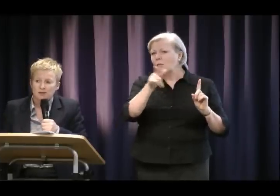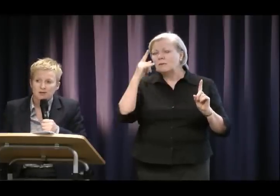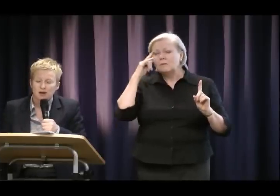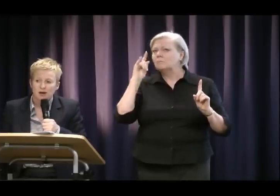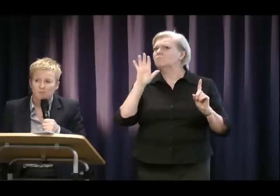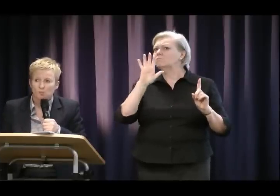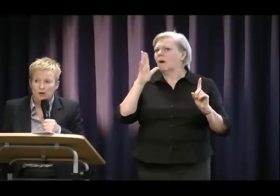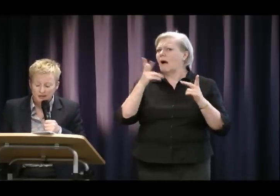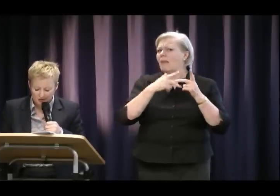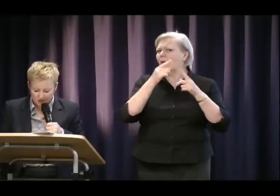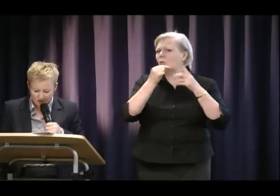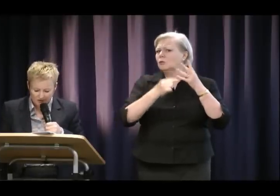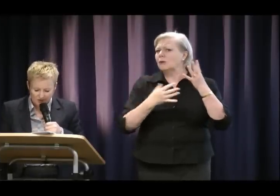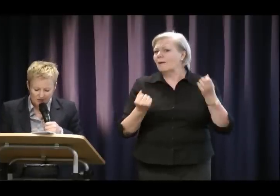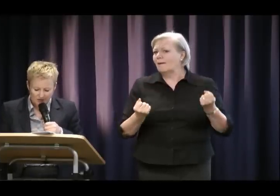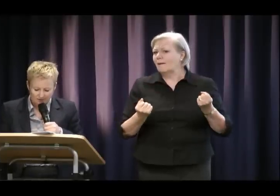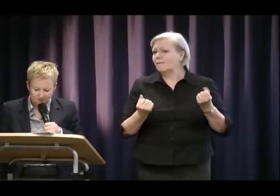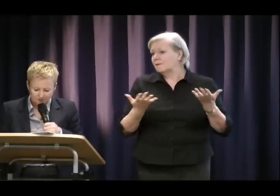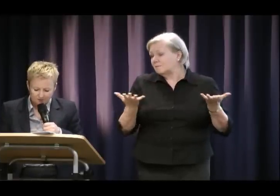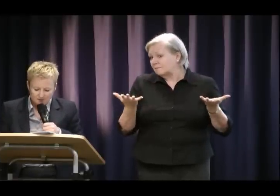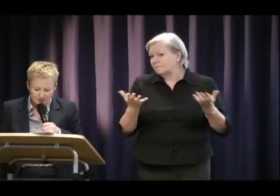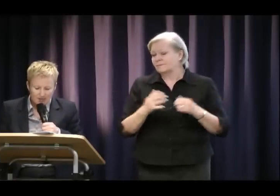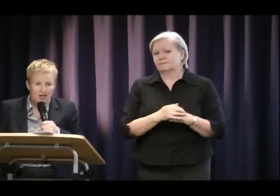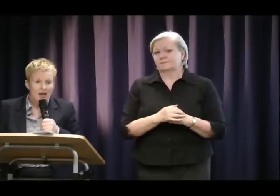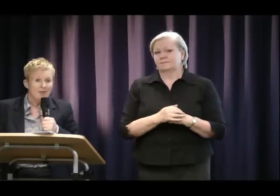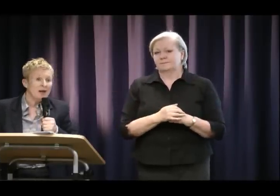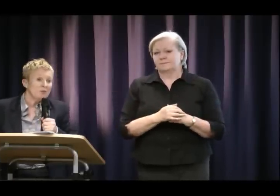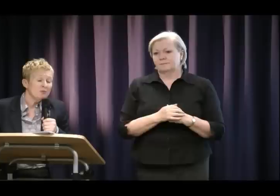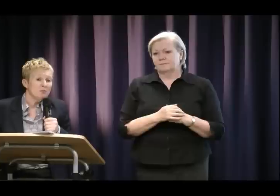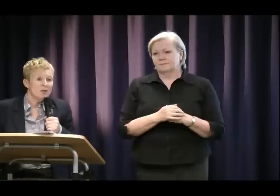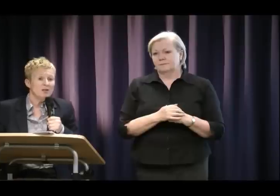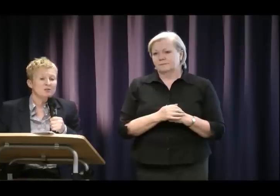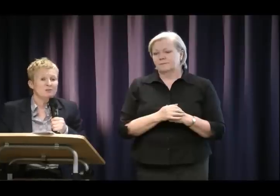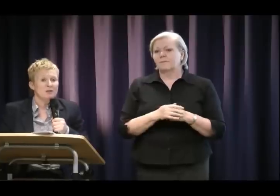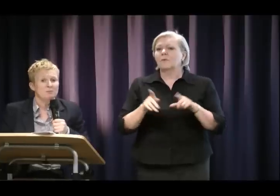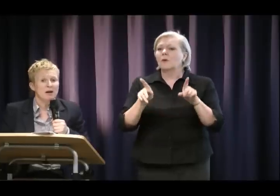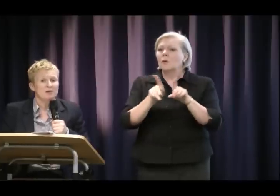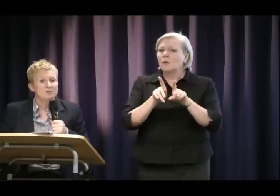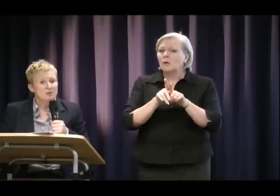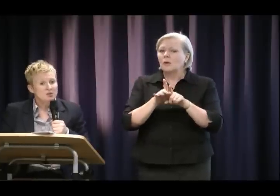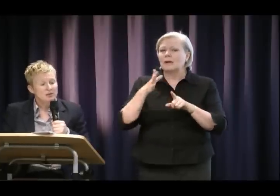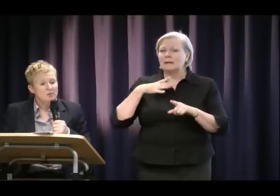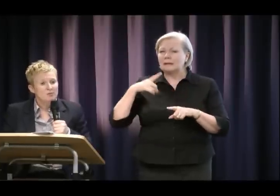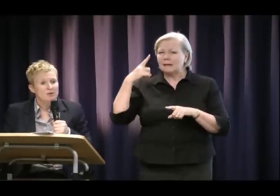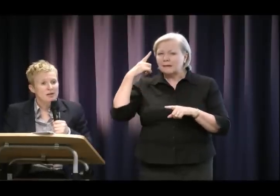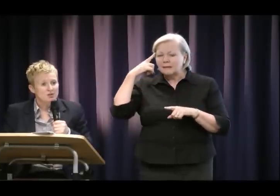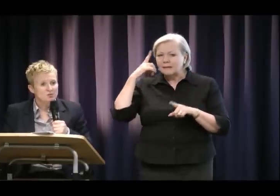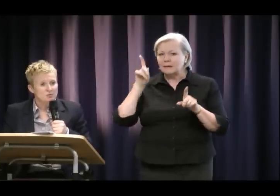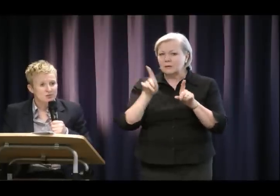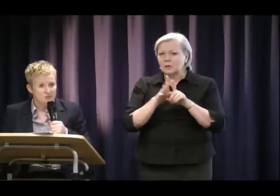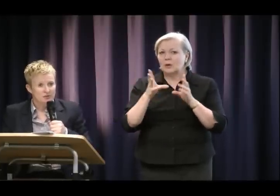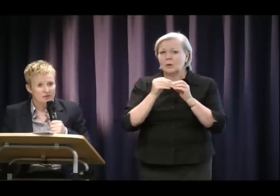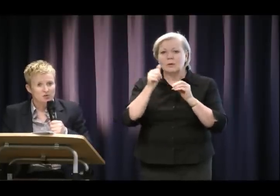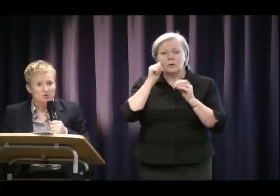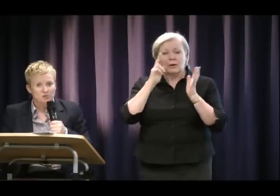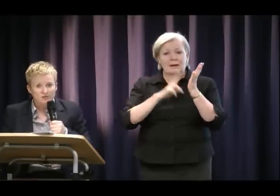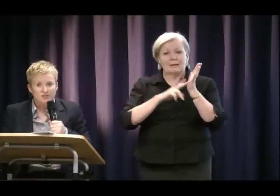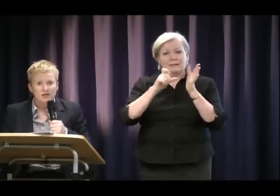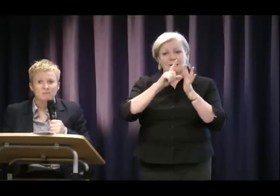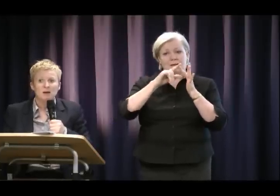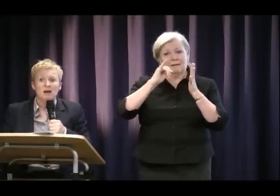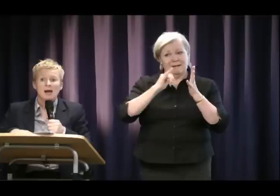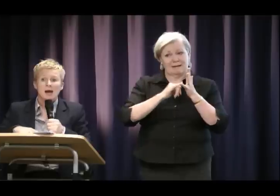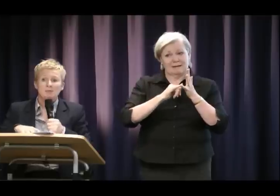might think we need to consider? And the other thing we need to think about, especially with the National Disability